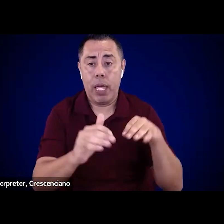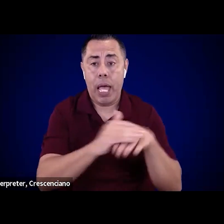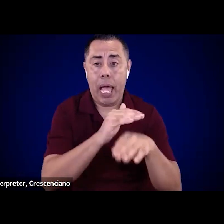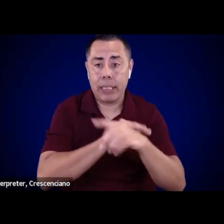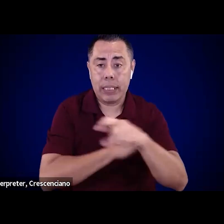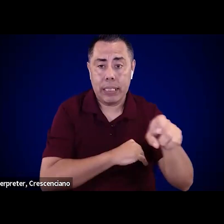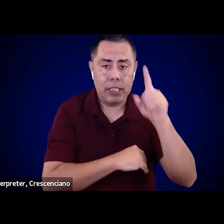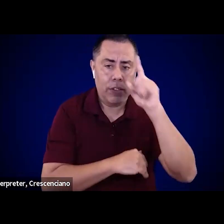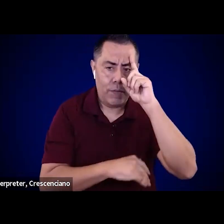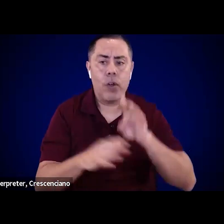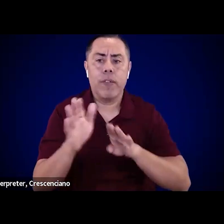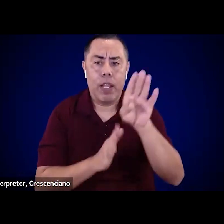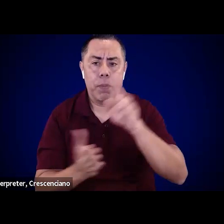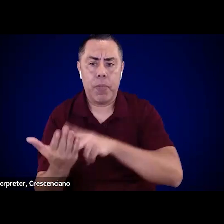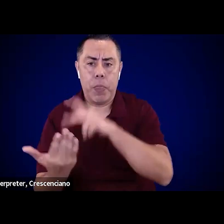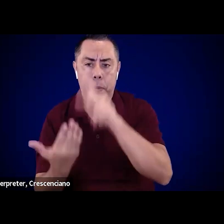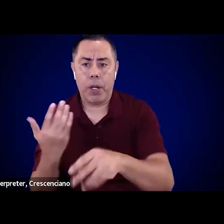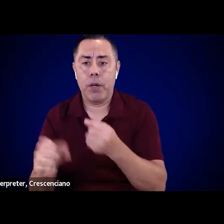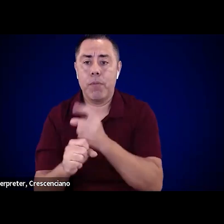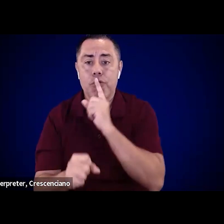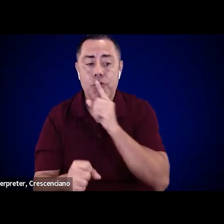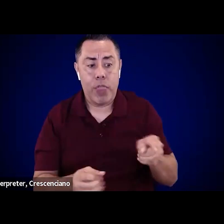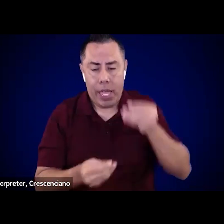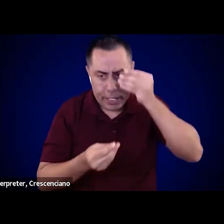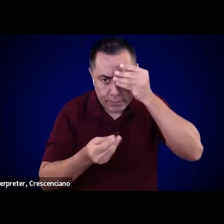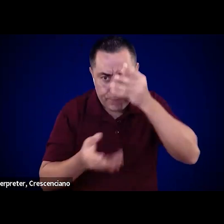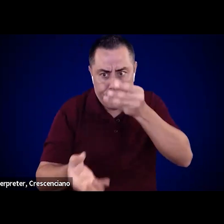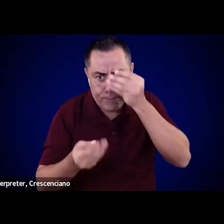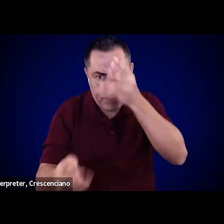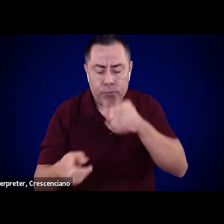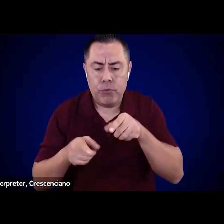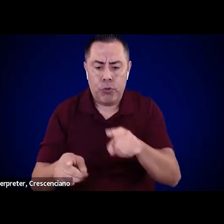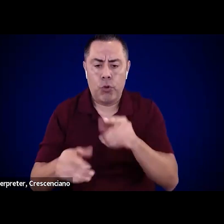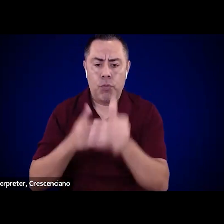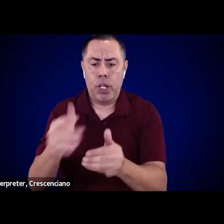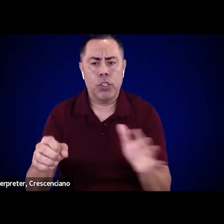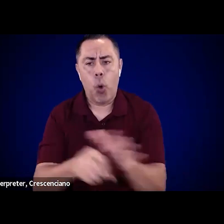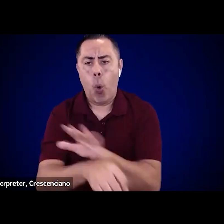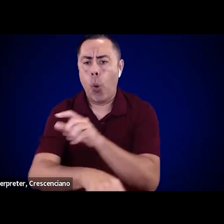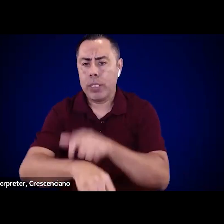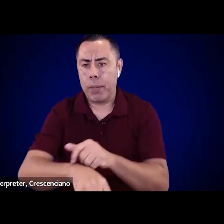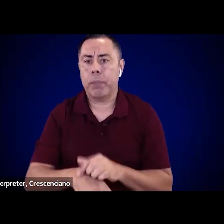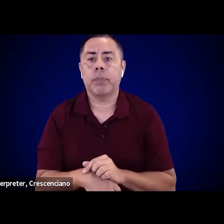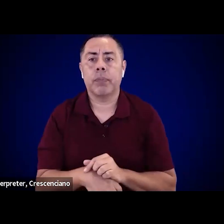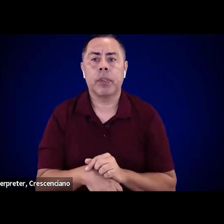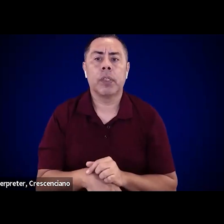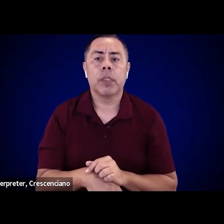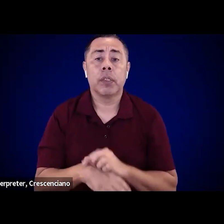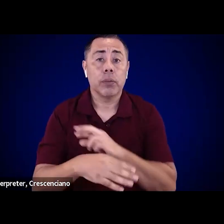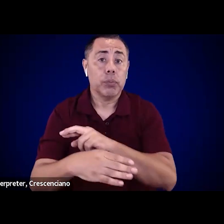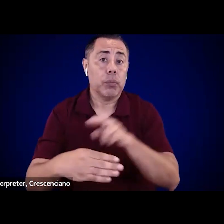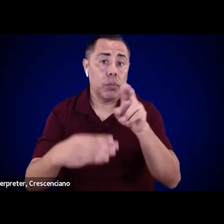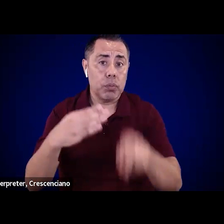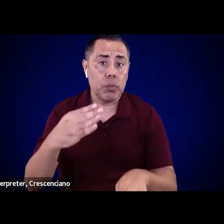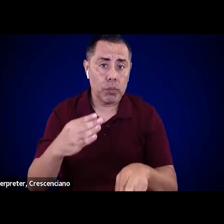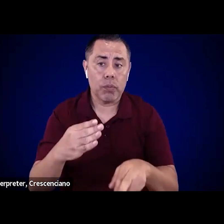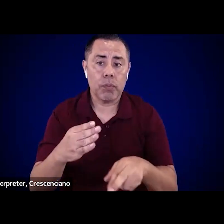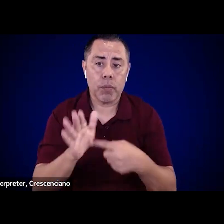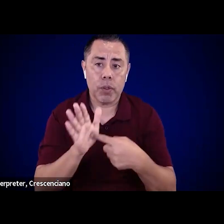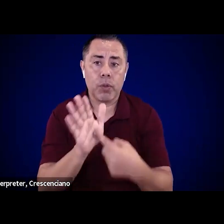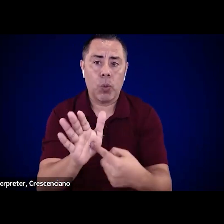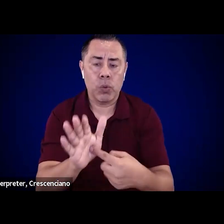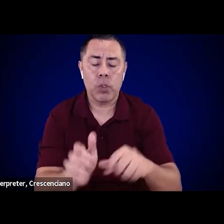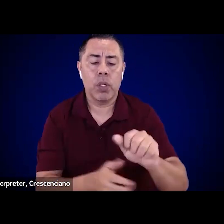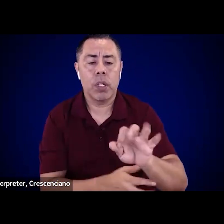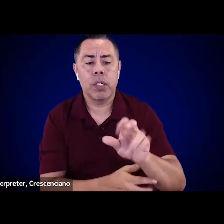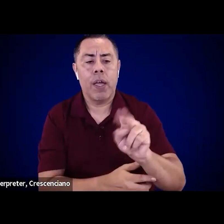process at all times. The resulting guidelines detail, include, and convey AFN-related considerations,